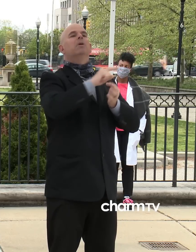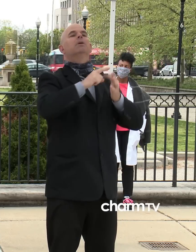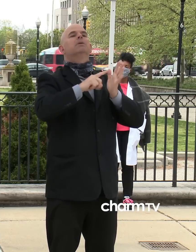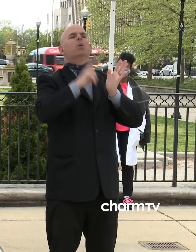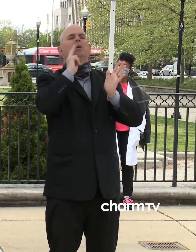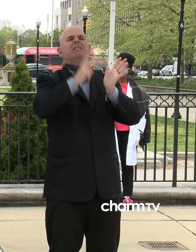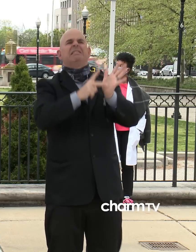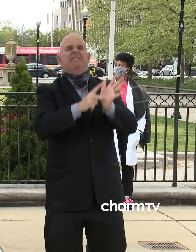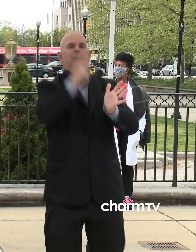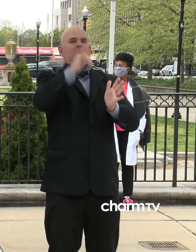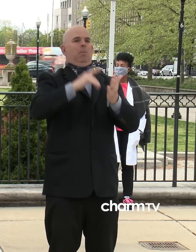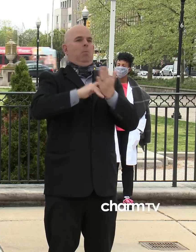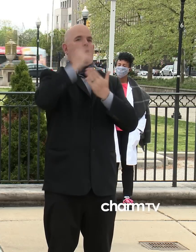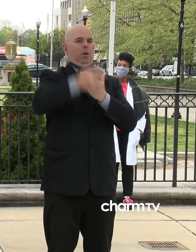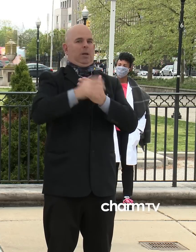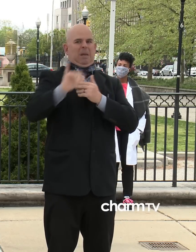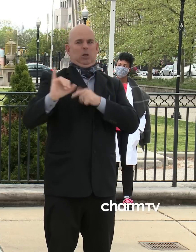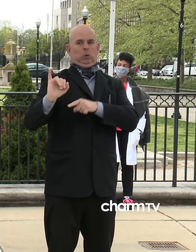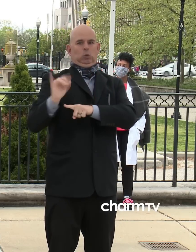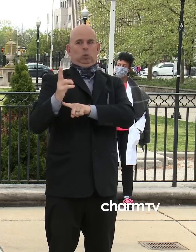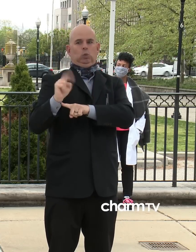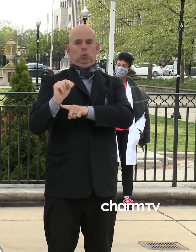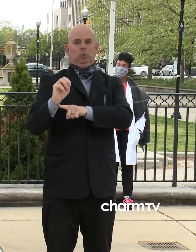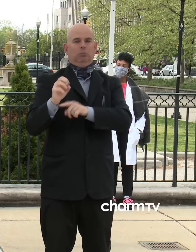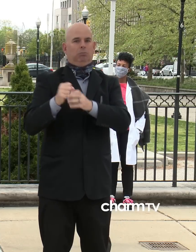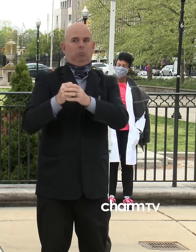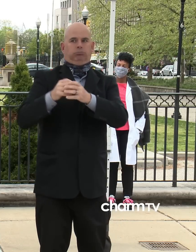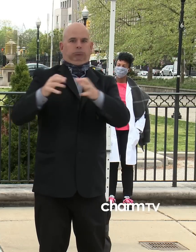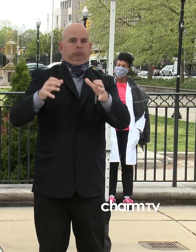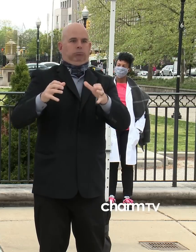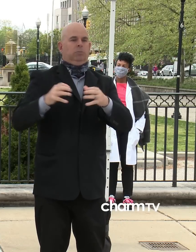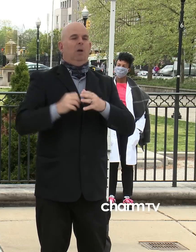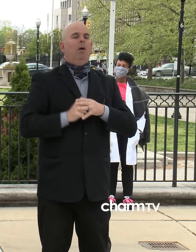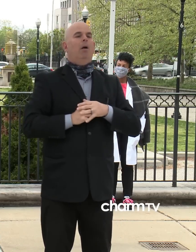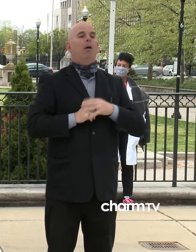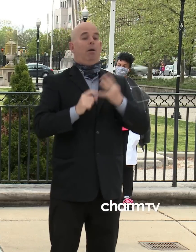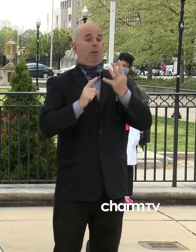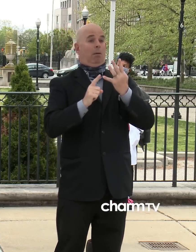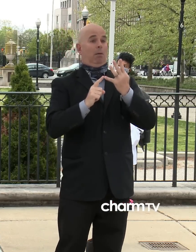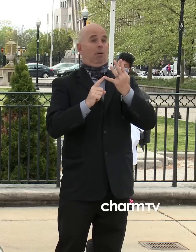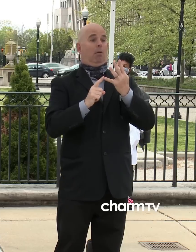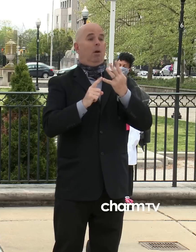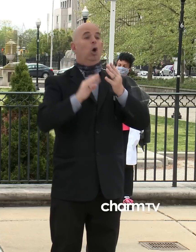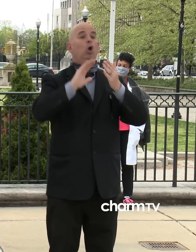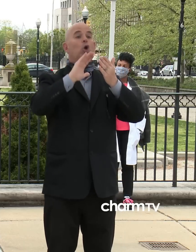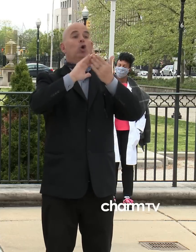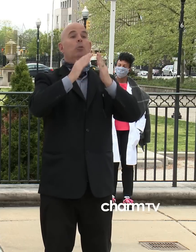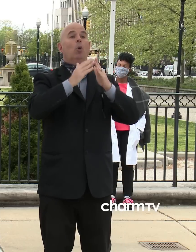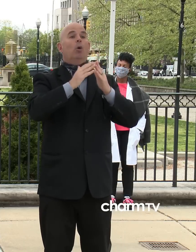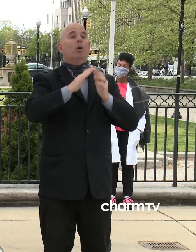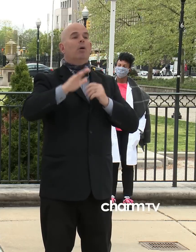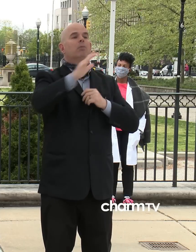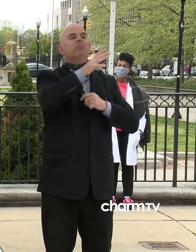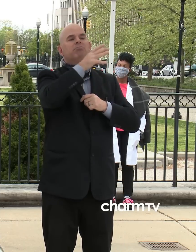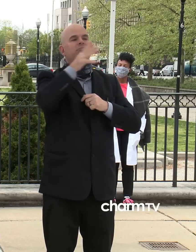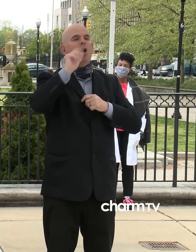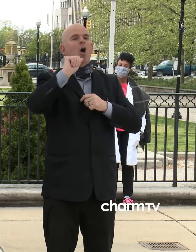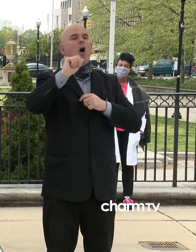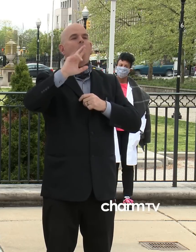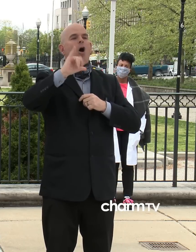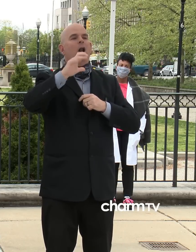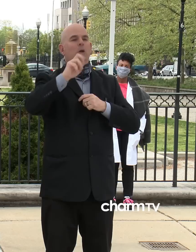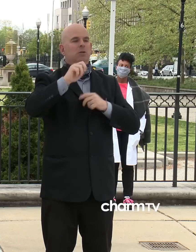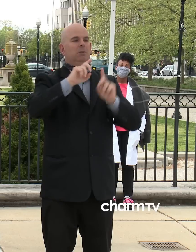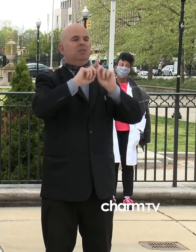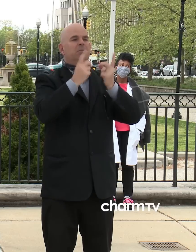June. Fourth, urban agriculture. The Department of Planning will continue to lead the way in